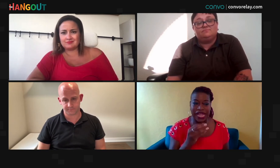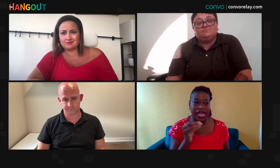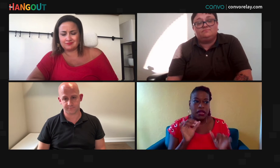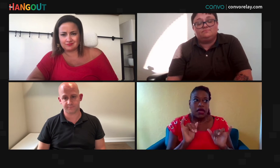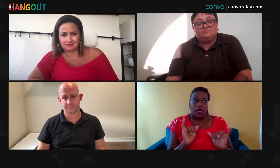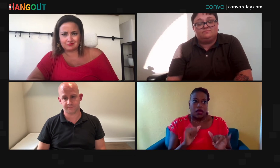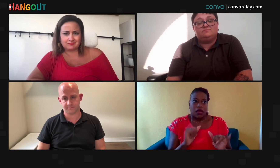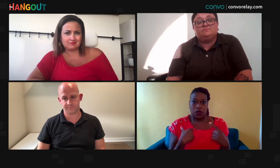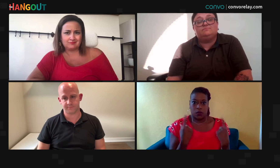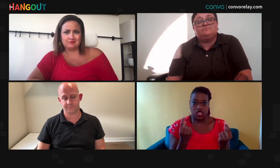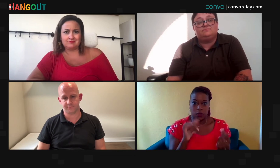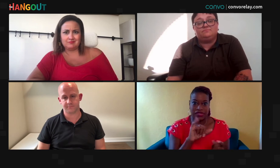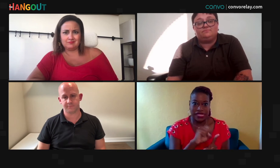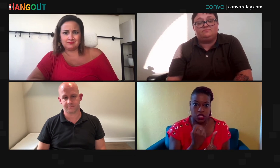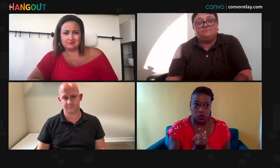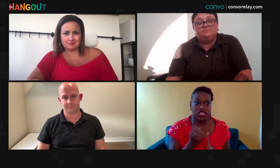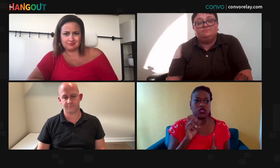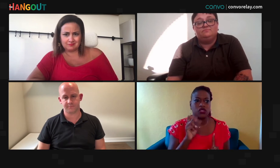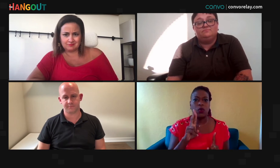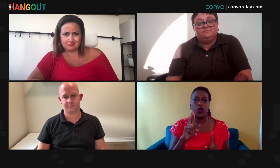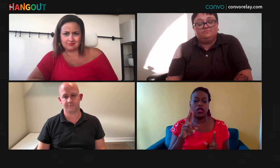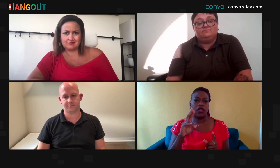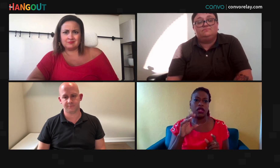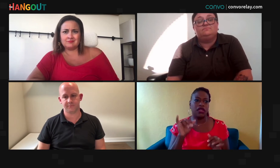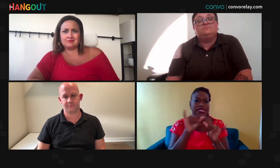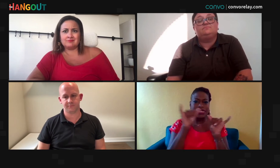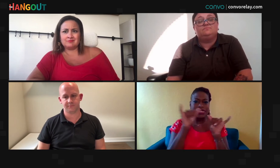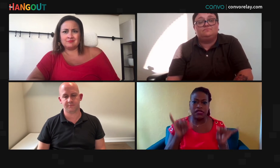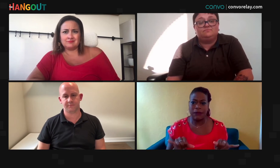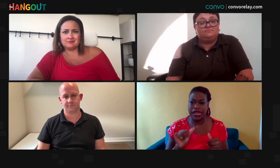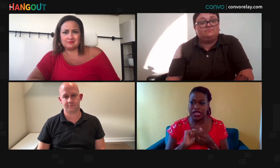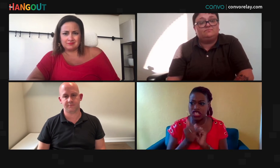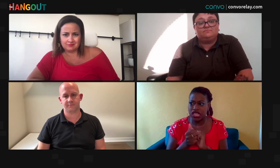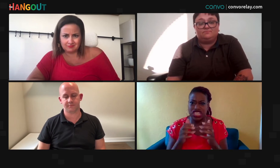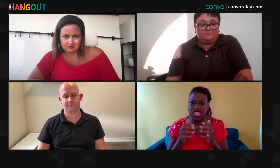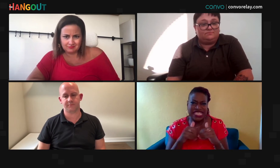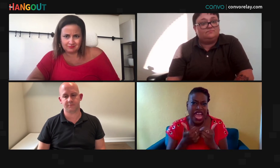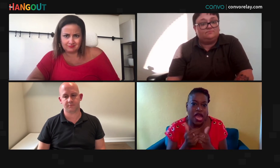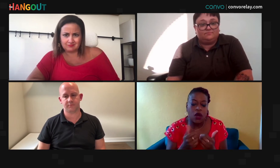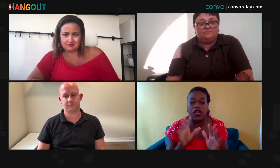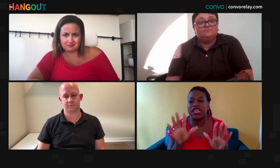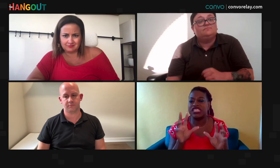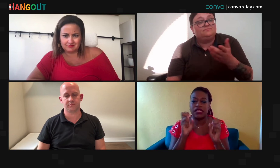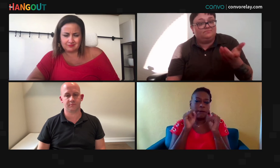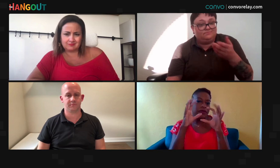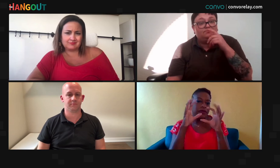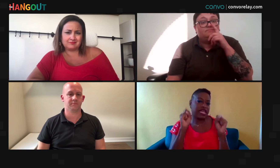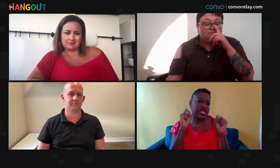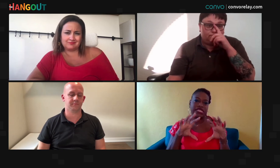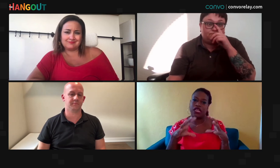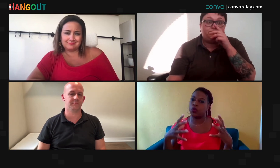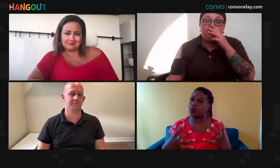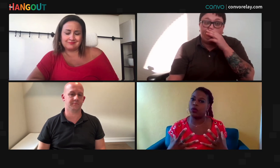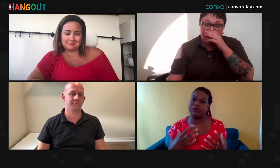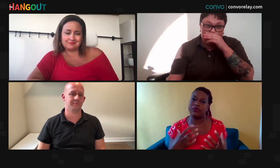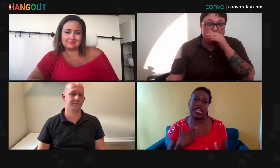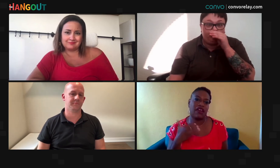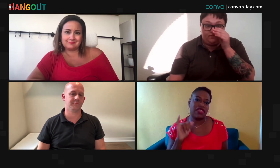learn, even if we have a client that's white and we have a situation that comes up and we try to think about how to approach that, or we talk about